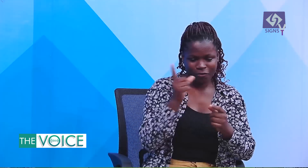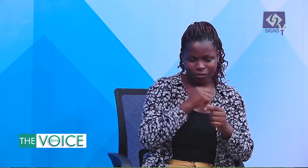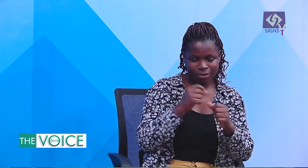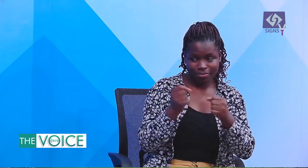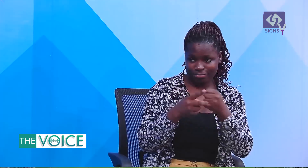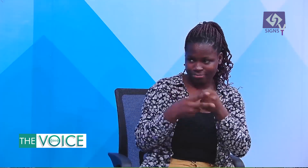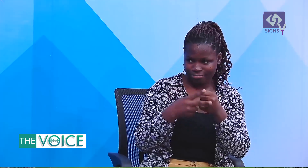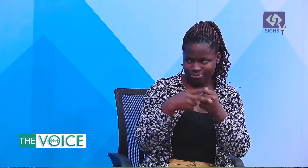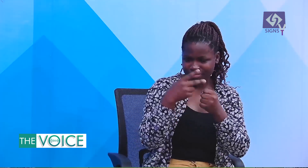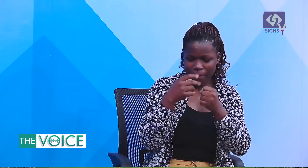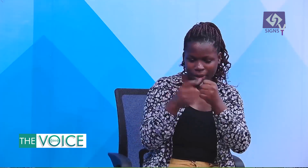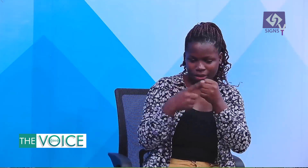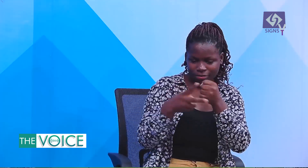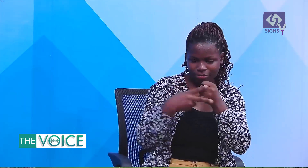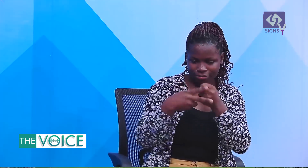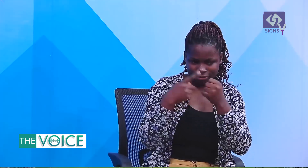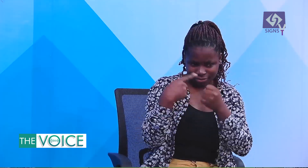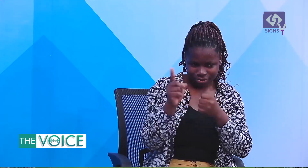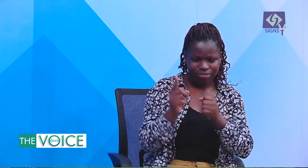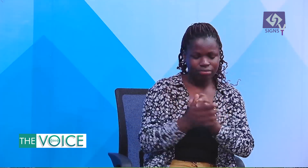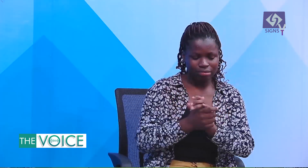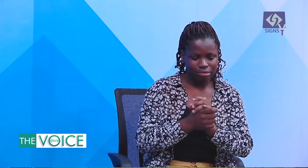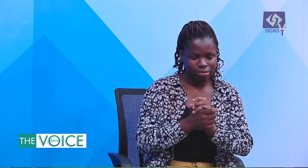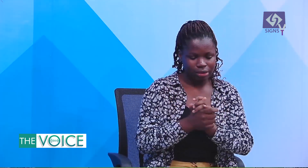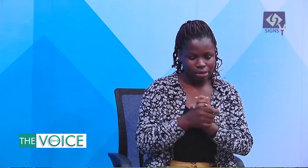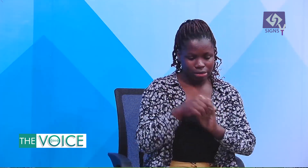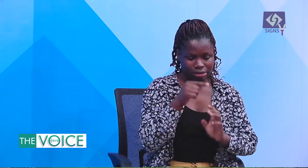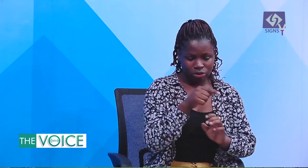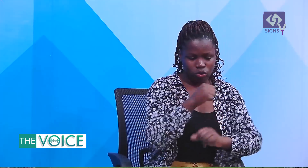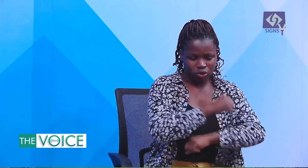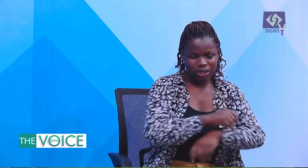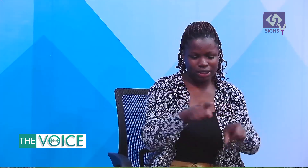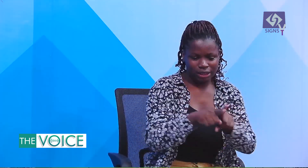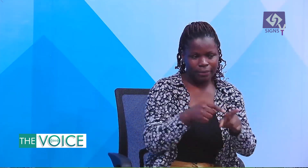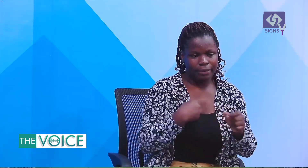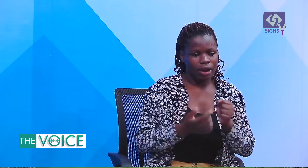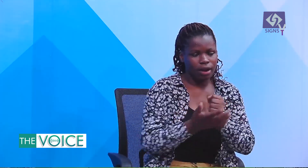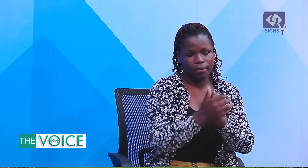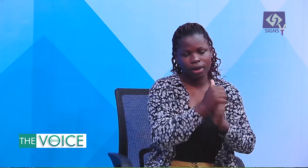integrate in the community. And also, I remember we go to their school around in different times,